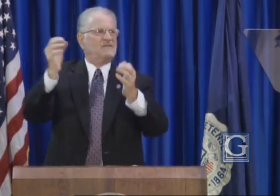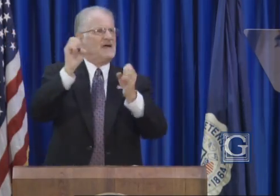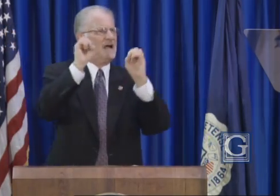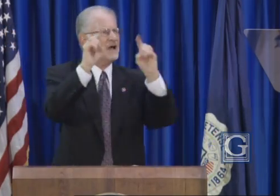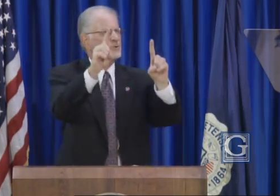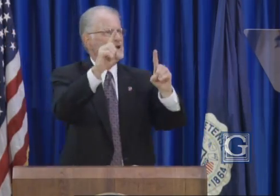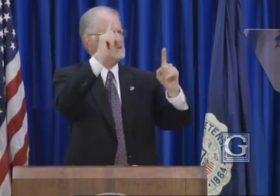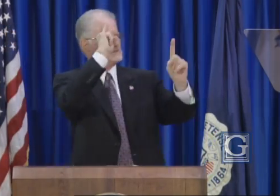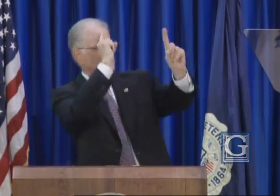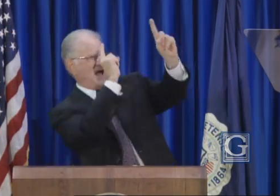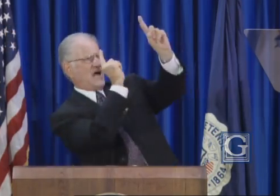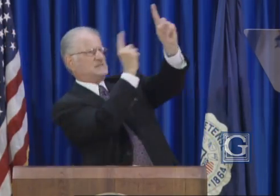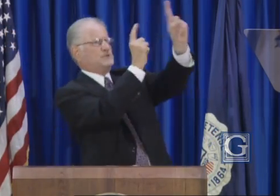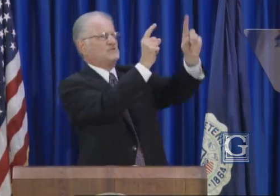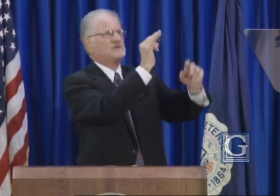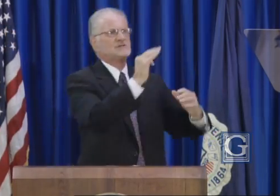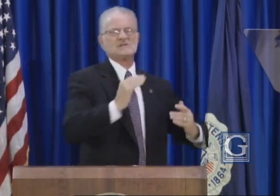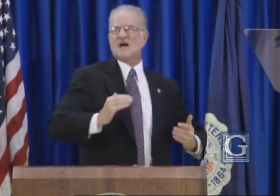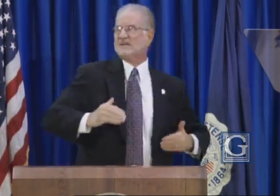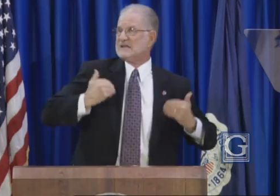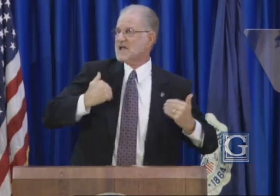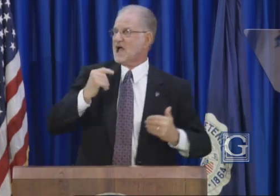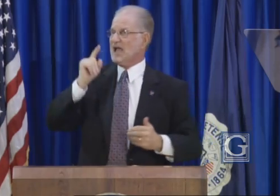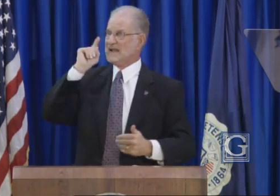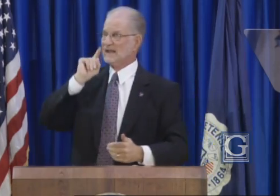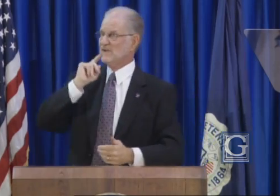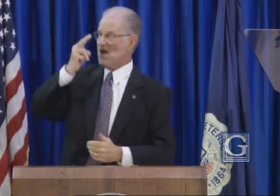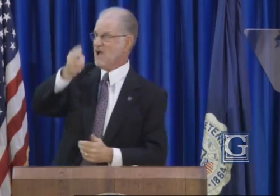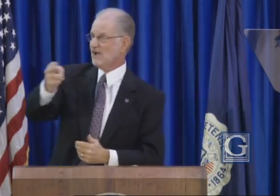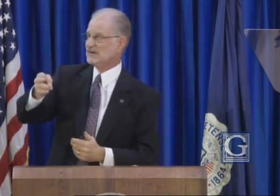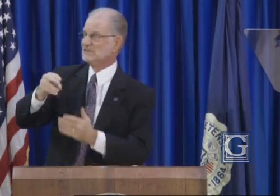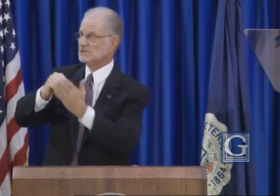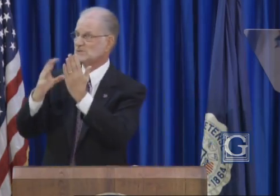the educational aspirations of young deaf and hard of